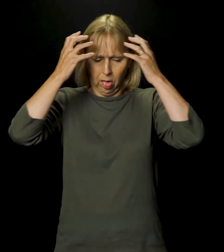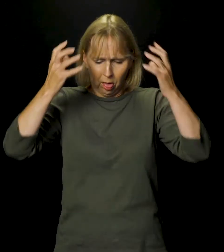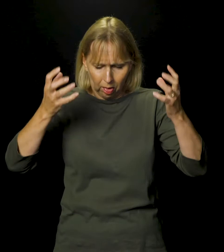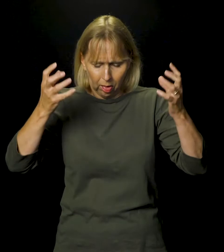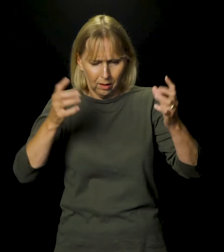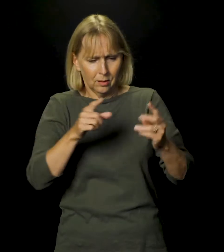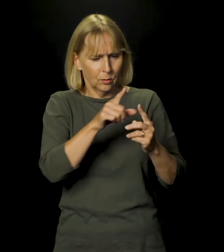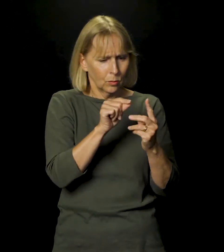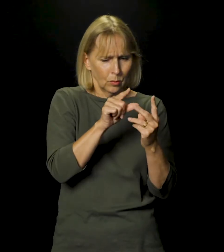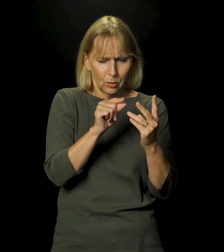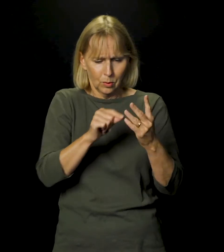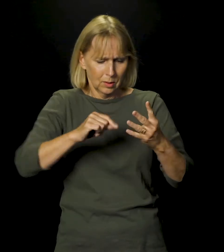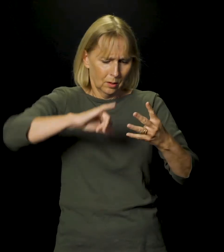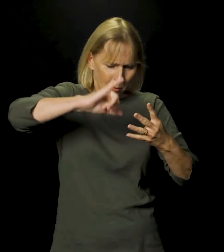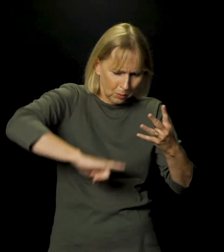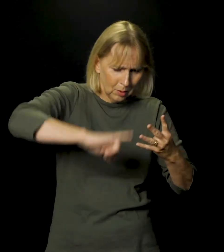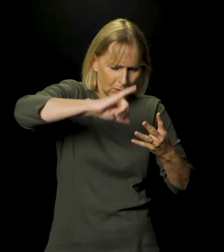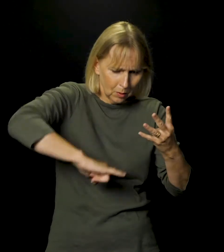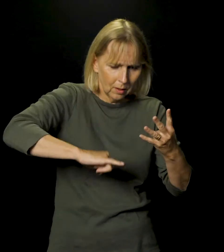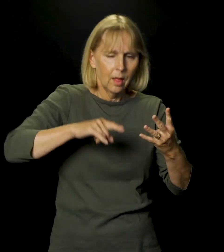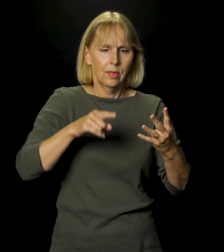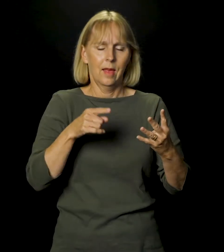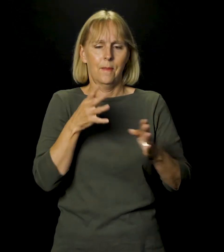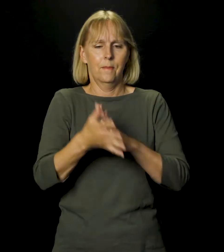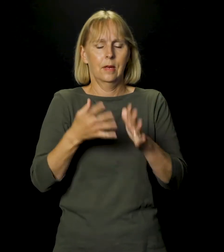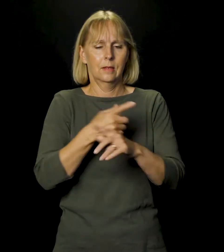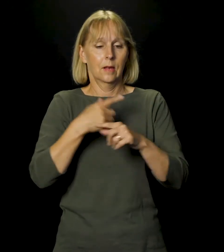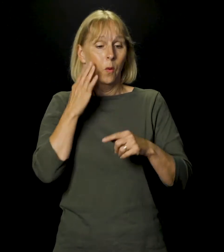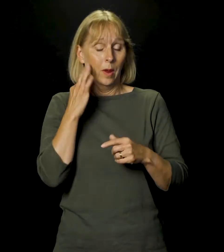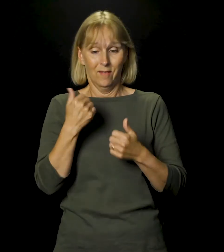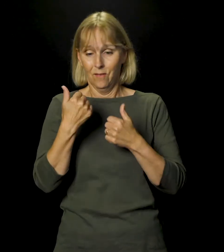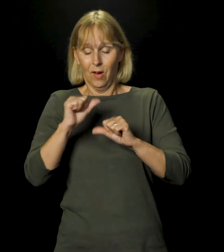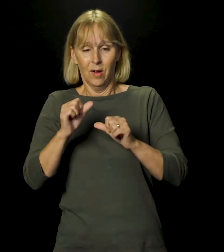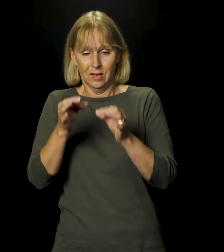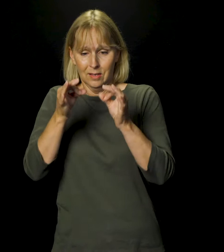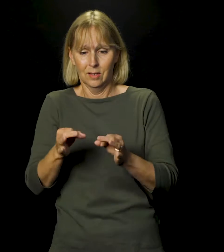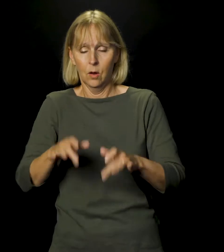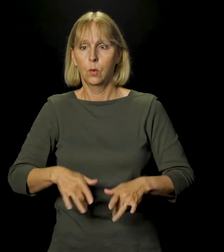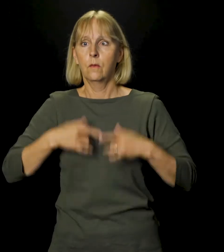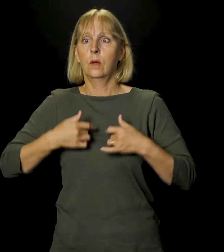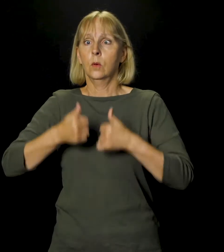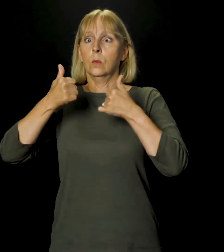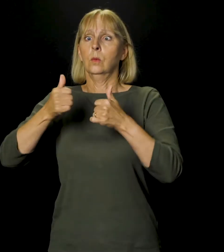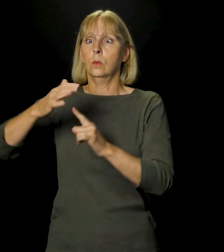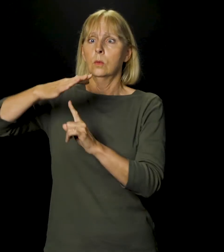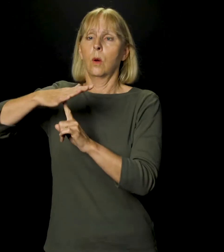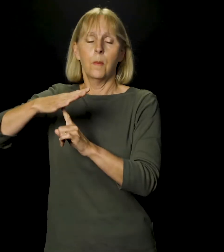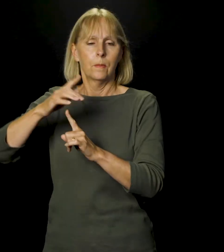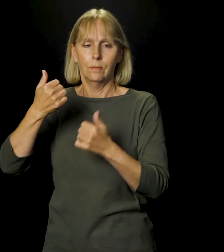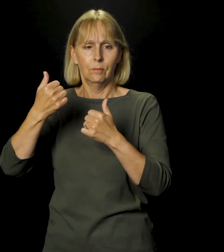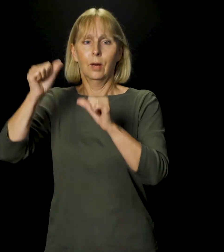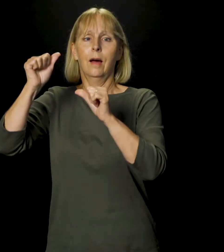our sense of achievement. We make so many decisions that it distorts what we feel like we're